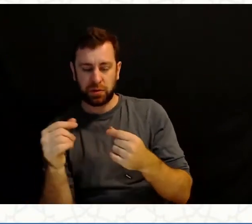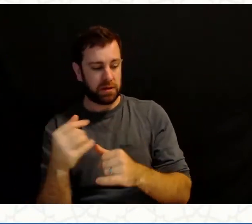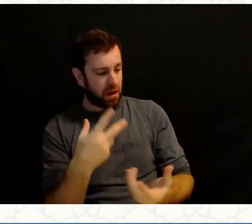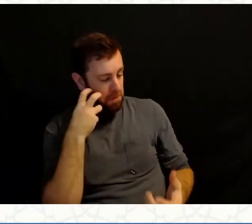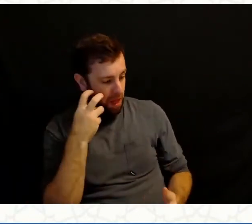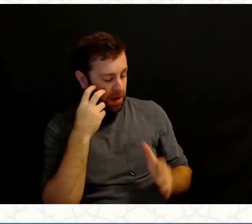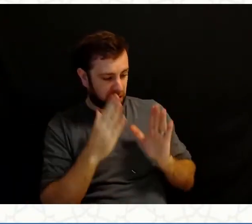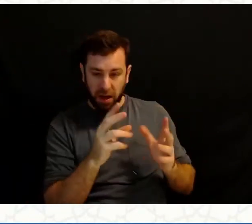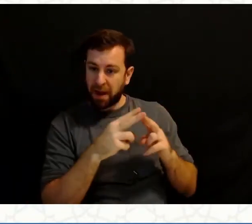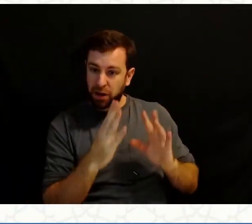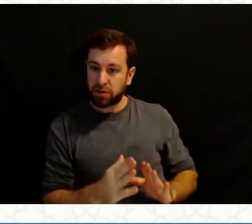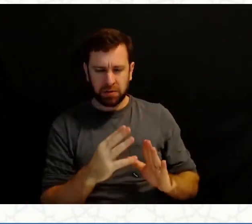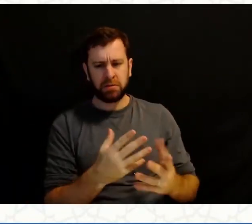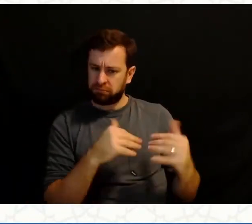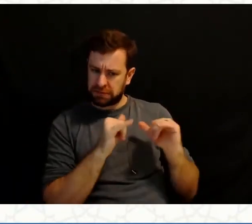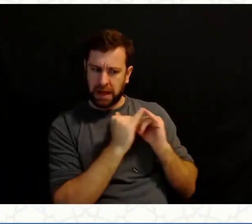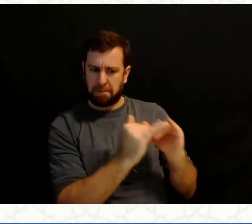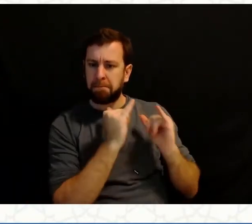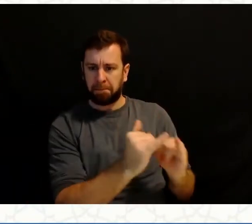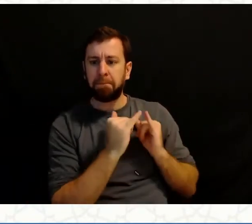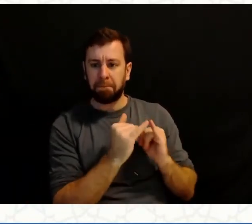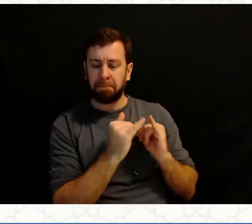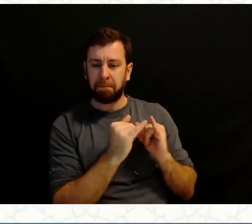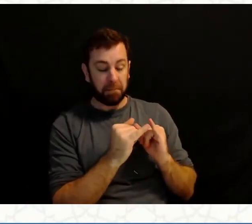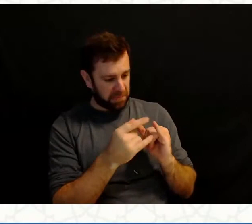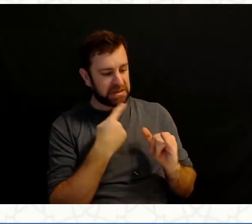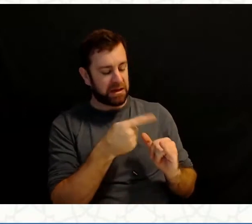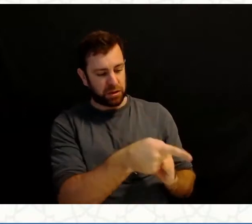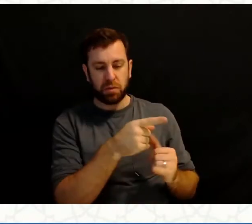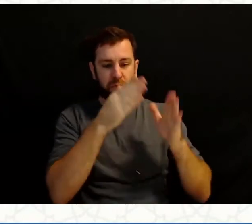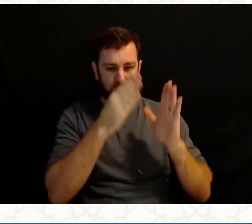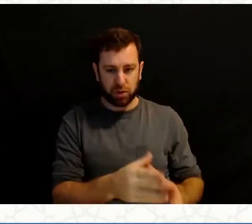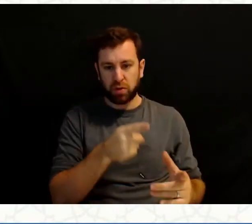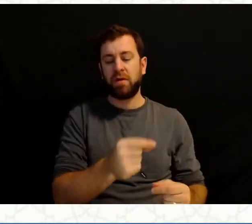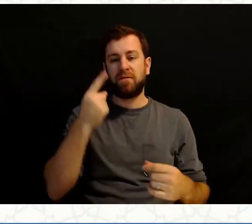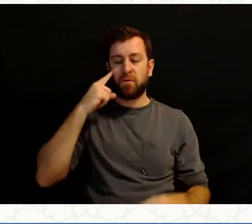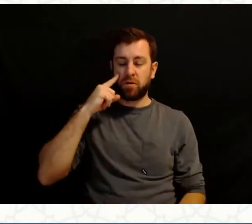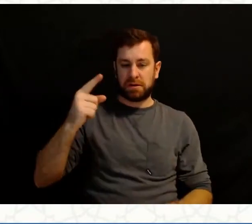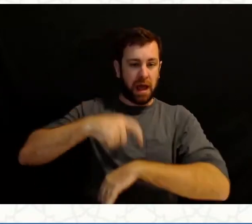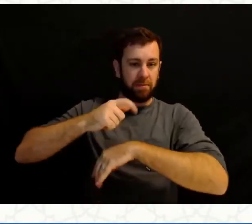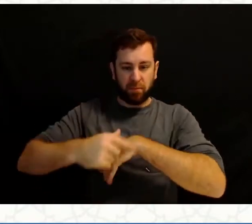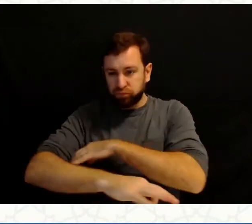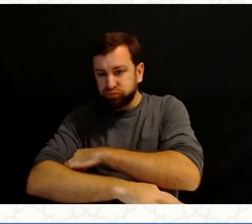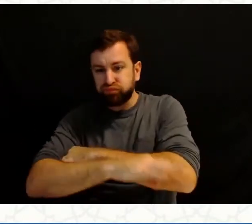blind, Abdullah ibn Ummi Maktoum. He appointed him as the mu'adhin for Salat al-Fajr.